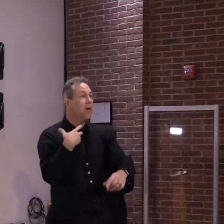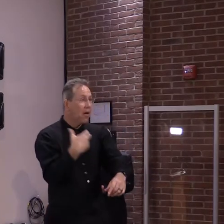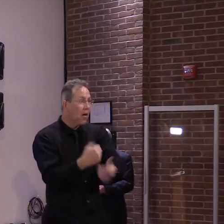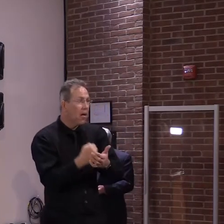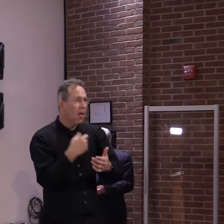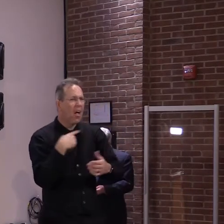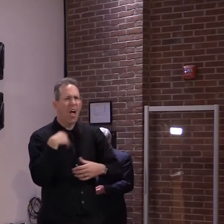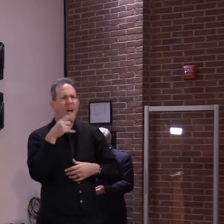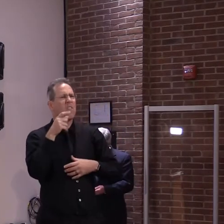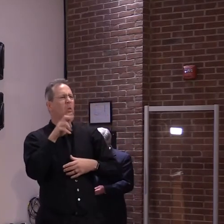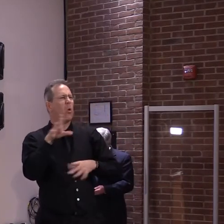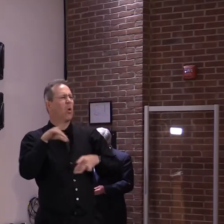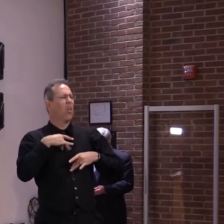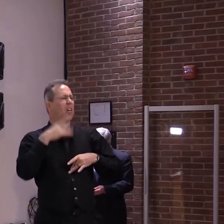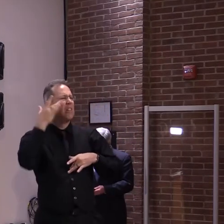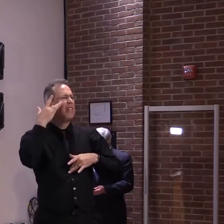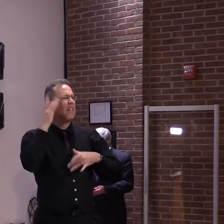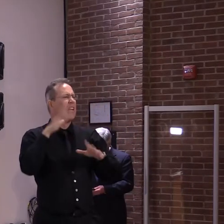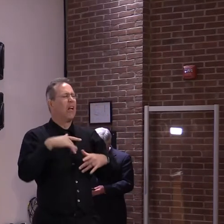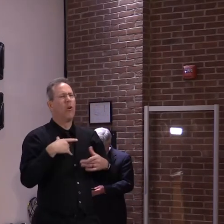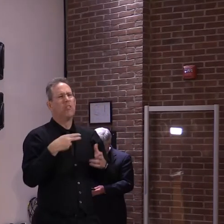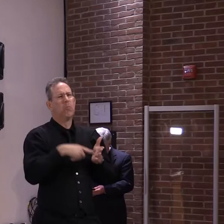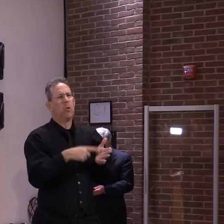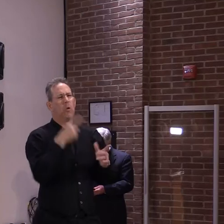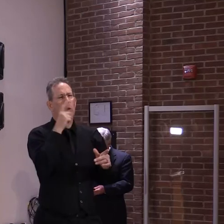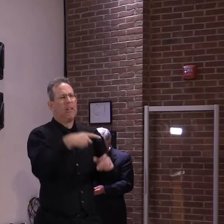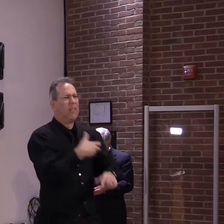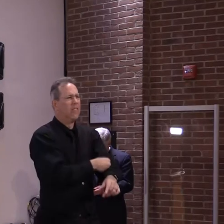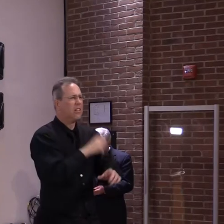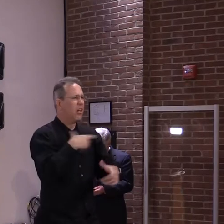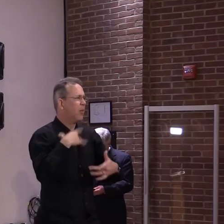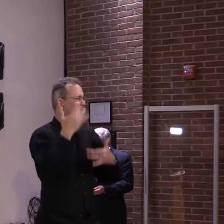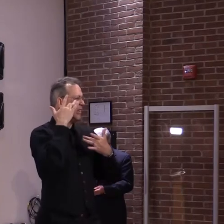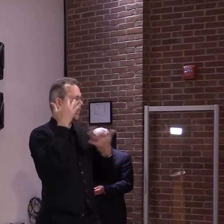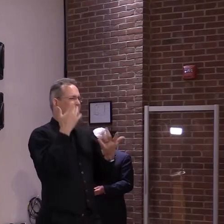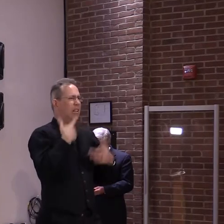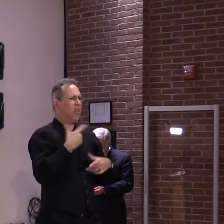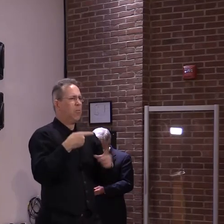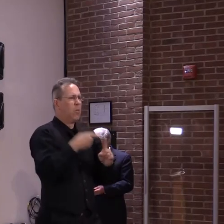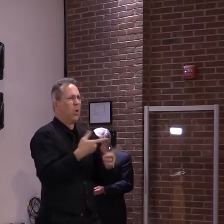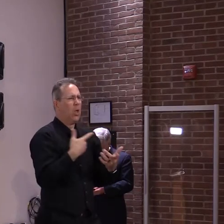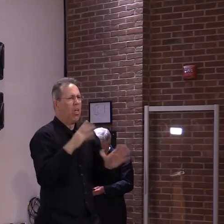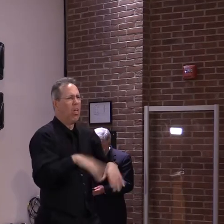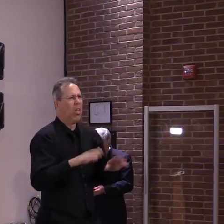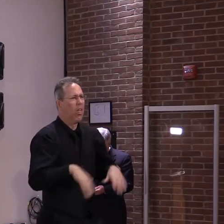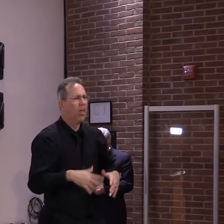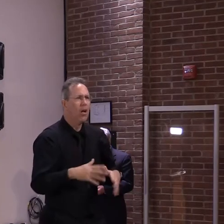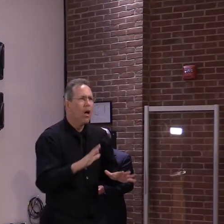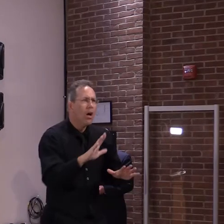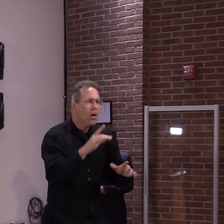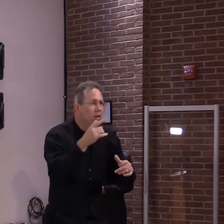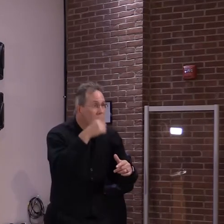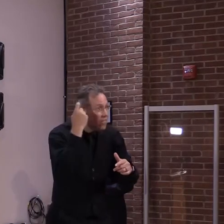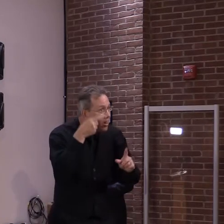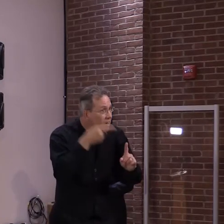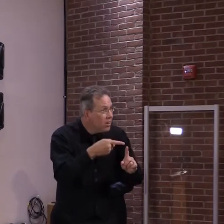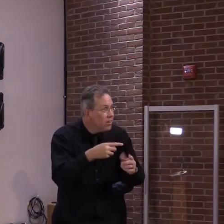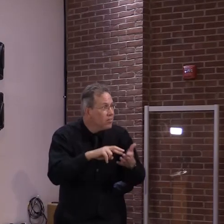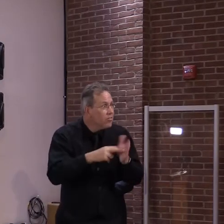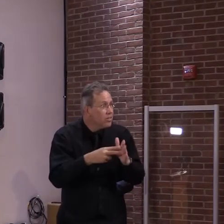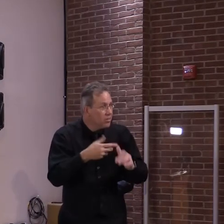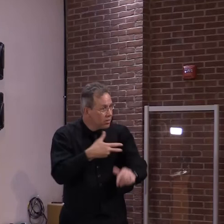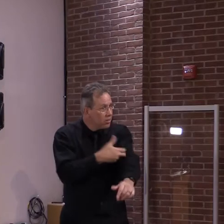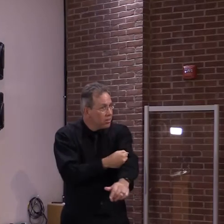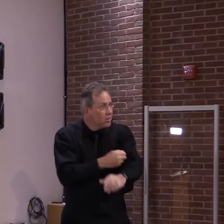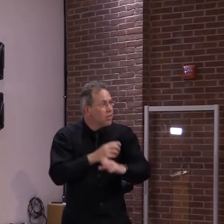But the reality is they got the flu but didn't have hospitalization, death, or other serious outcomes. So I